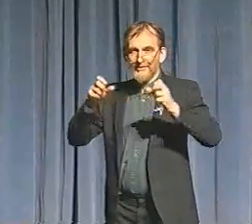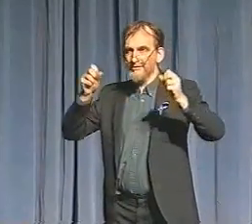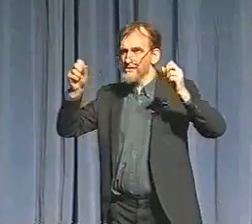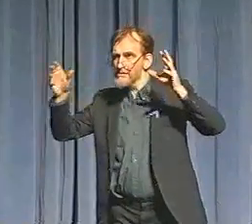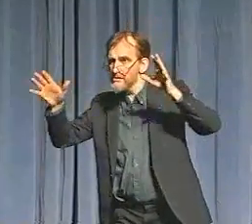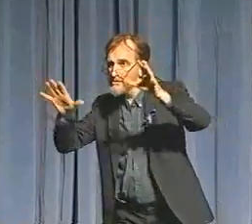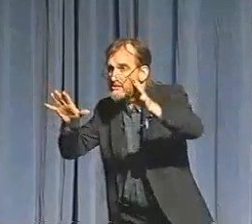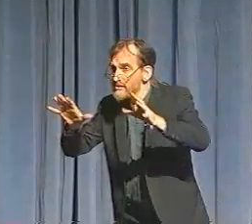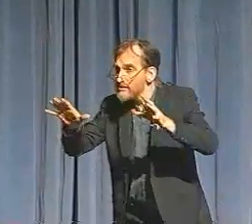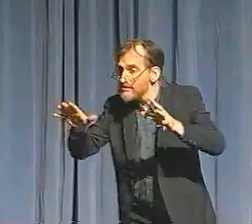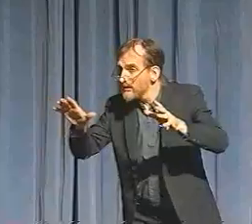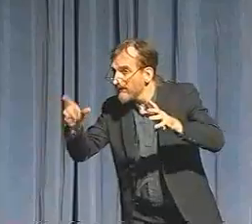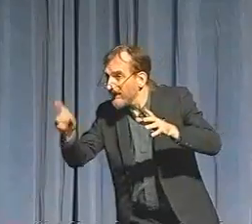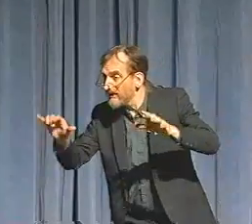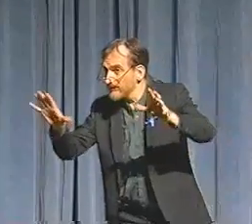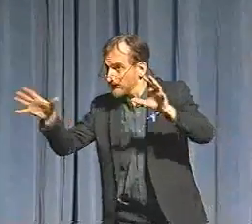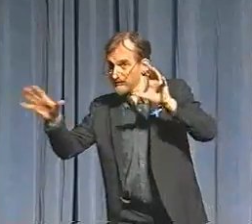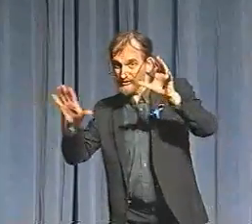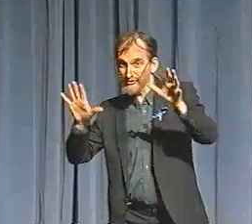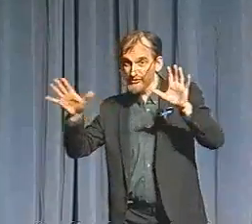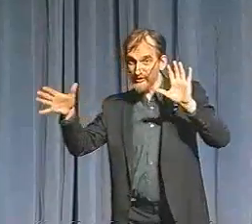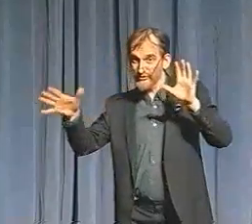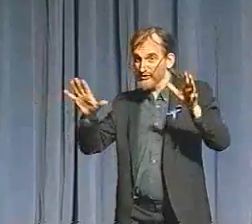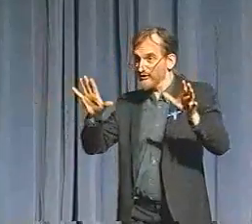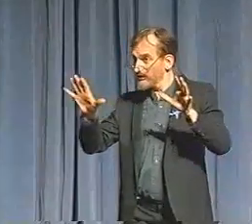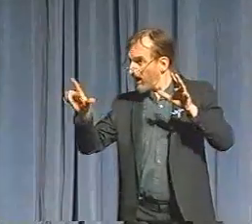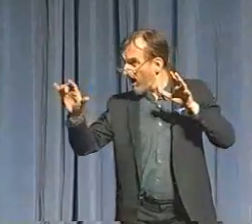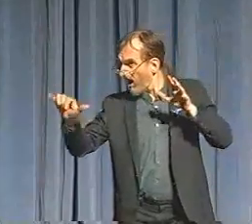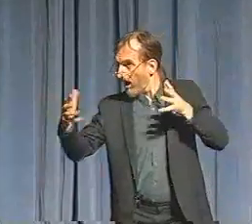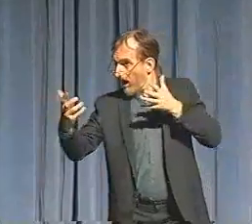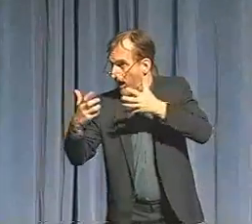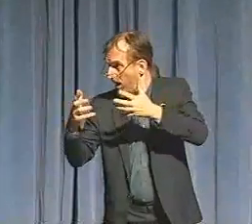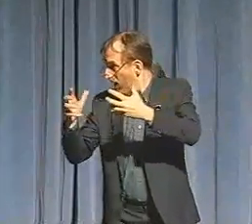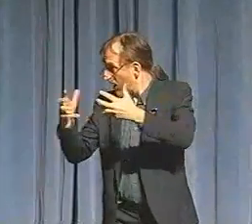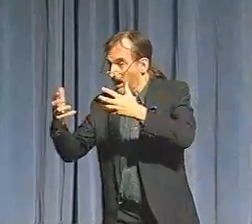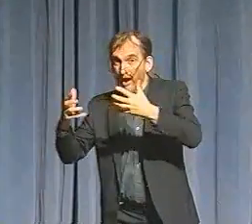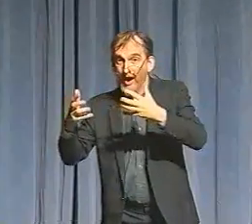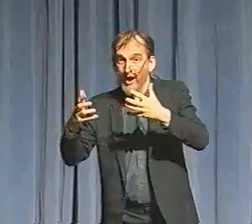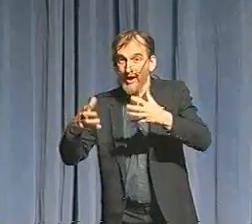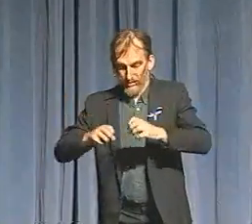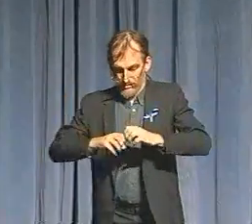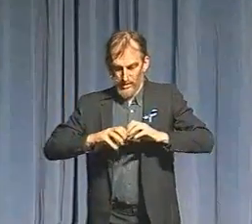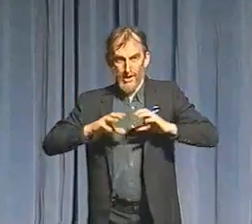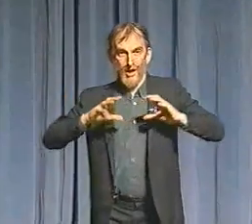What we need to do is reach out and express ourselves from a visual place and